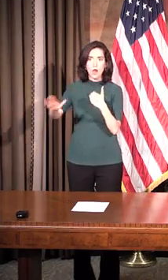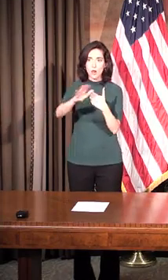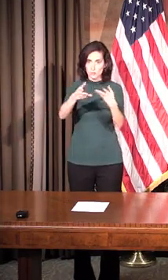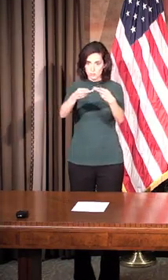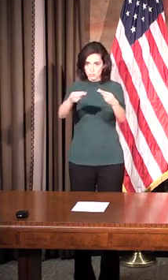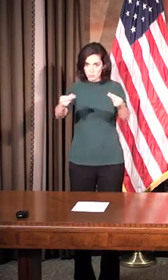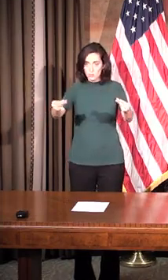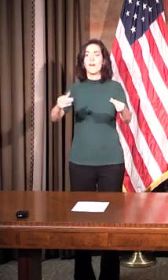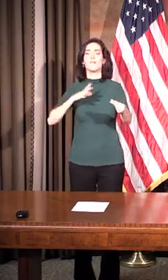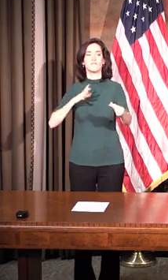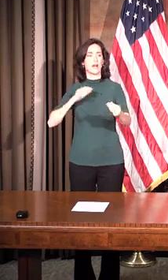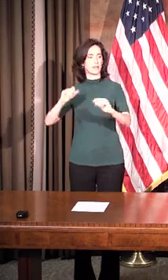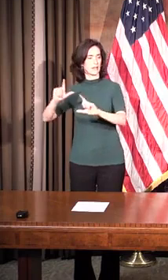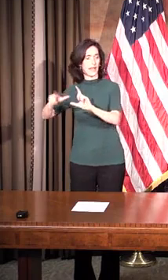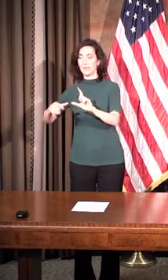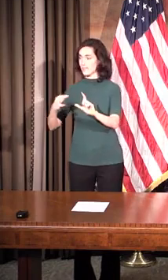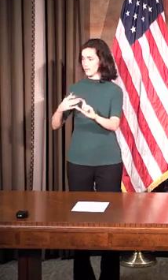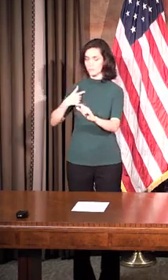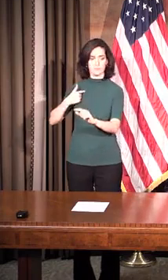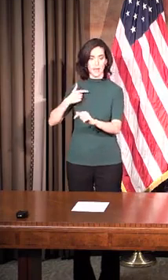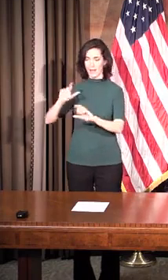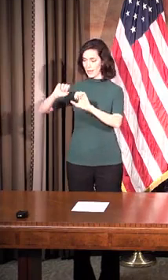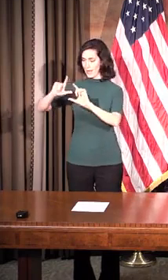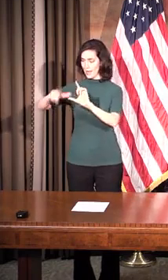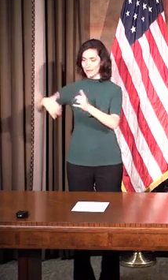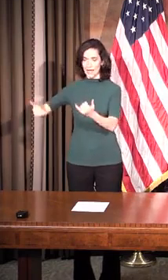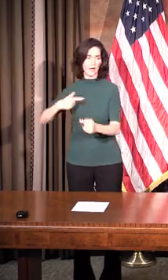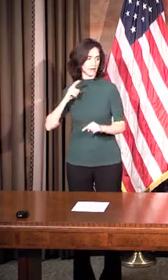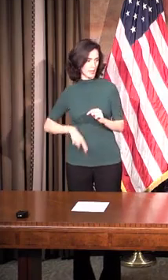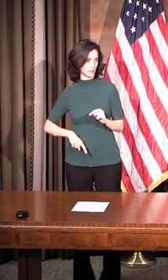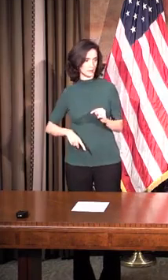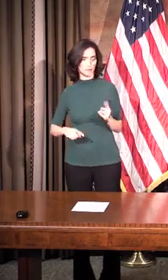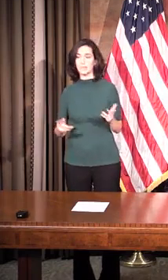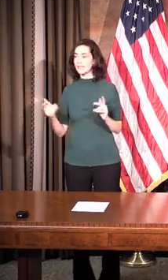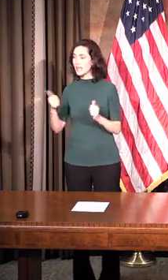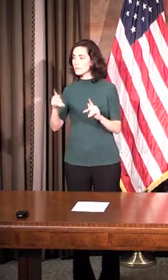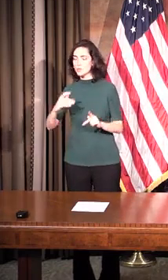fact behind us. No rational person believes that.